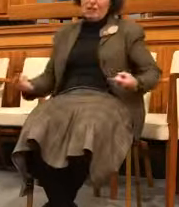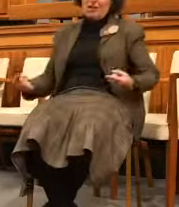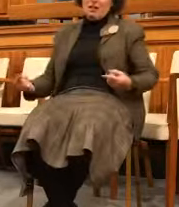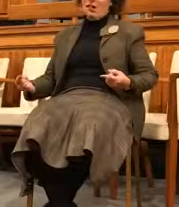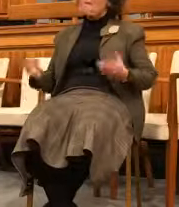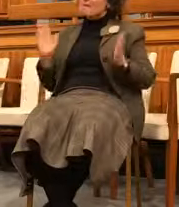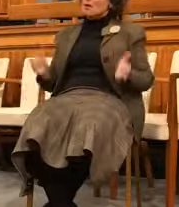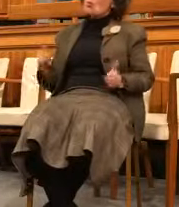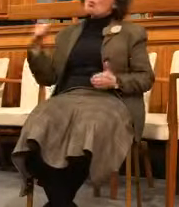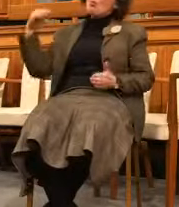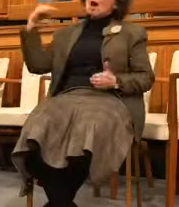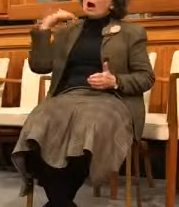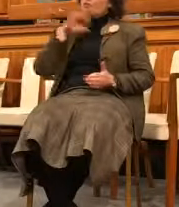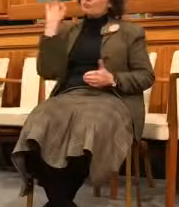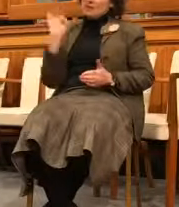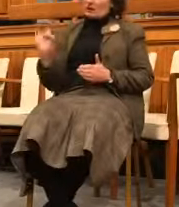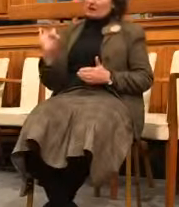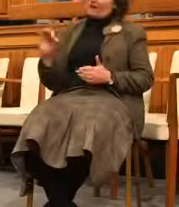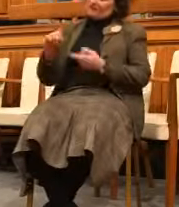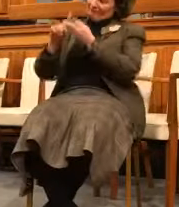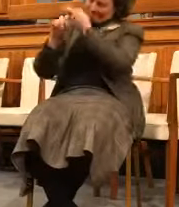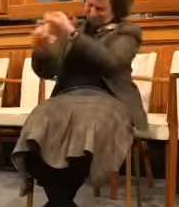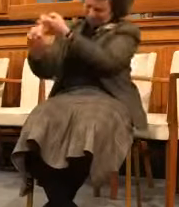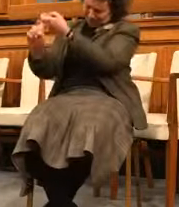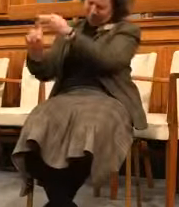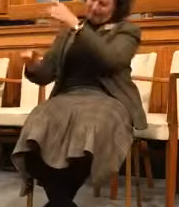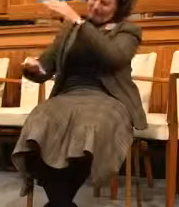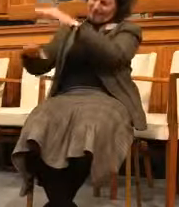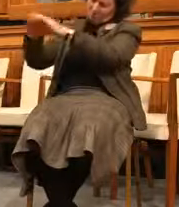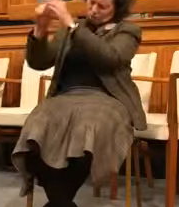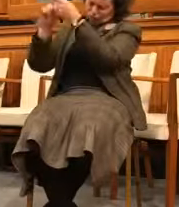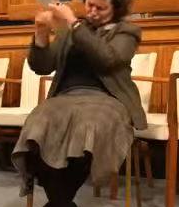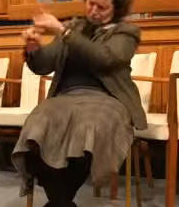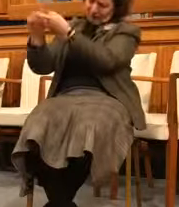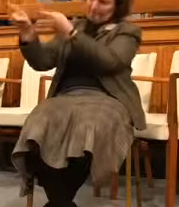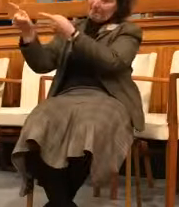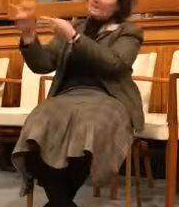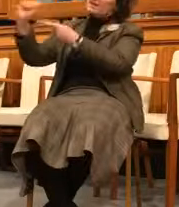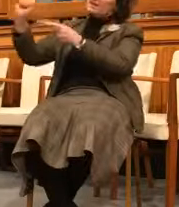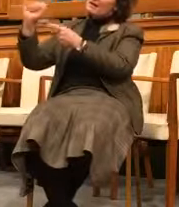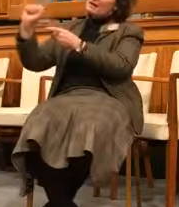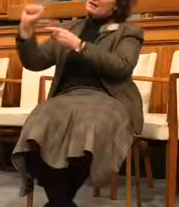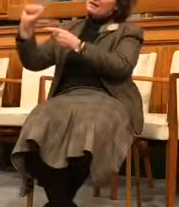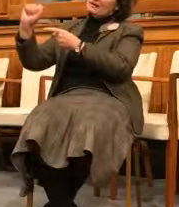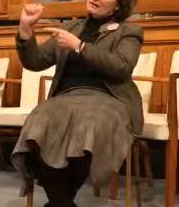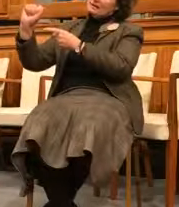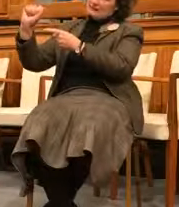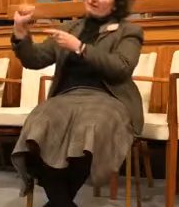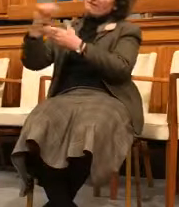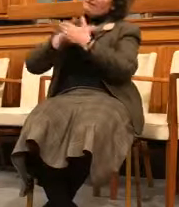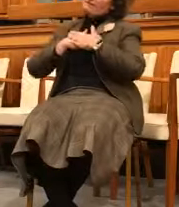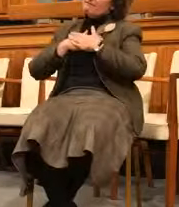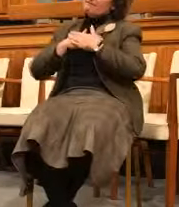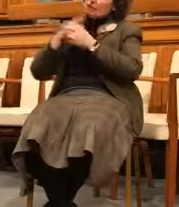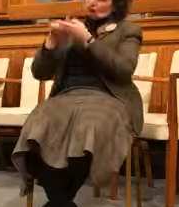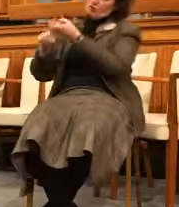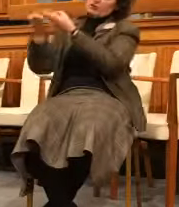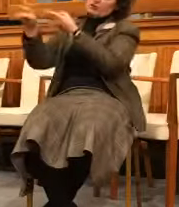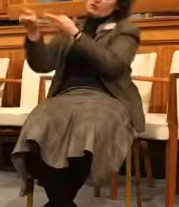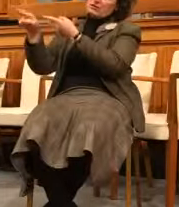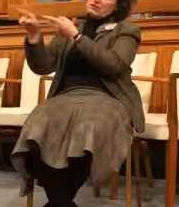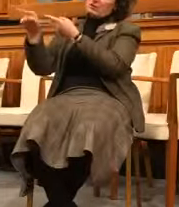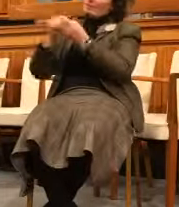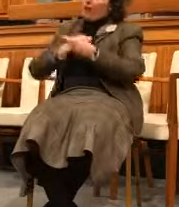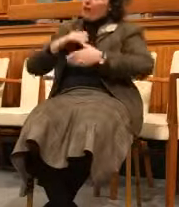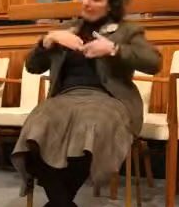give myself to him, hand over my life to him, love him, seek him, find him, allow him